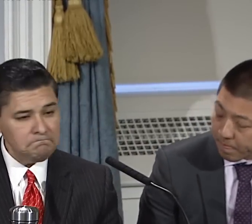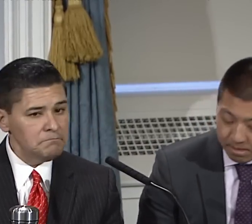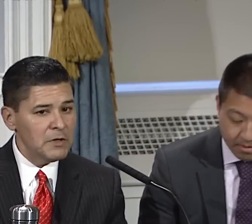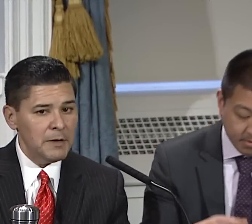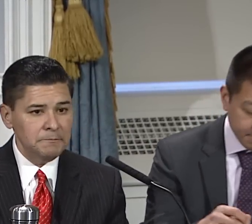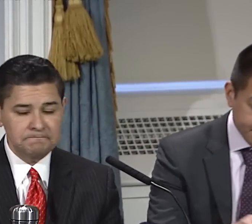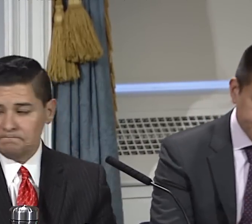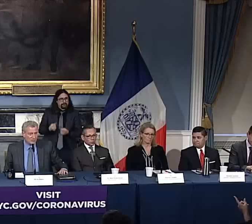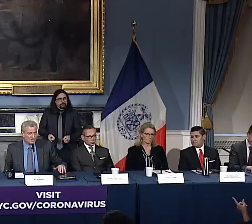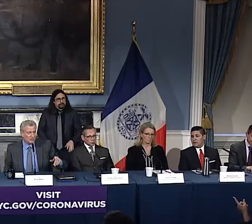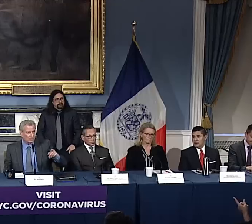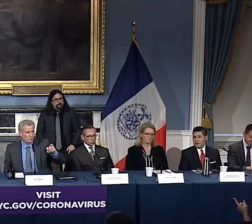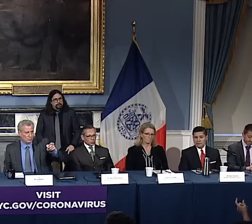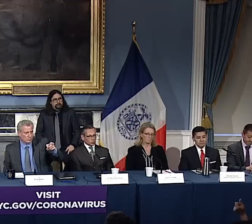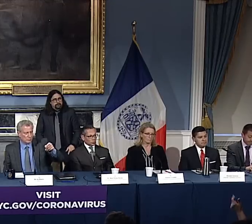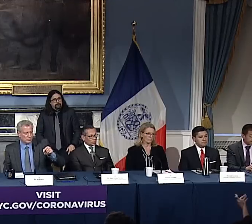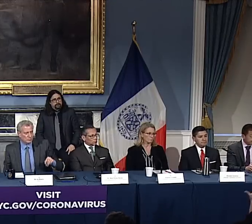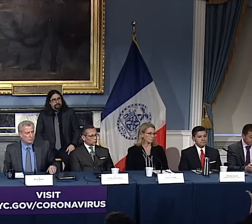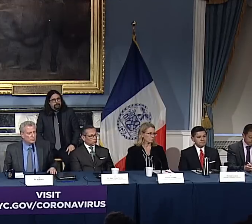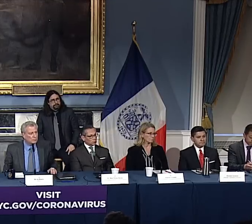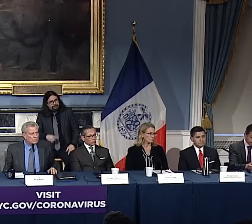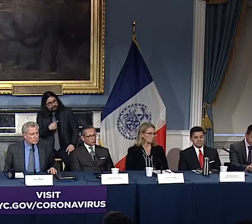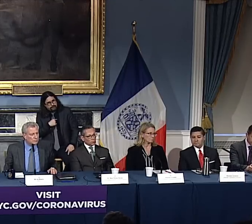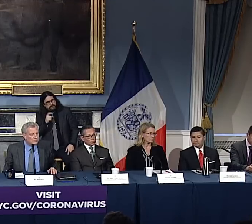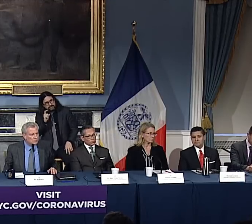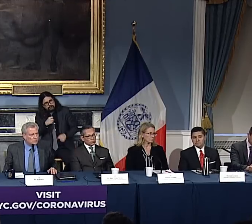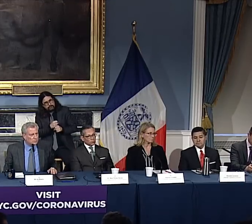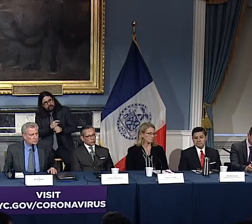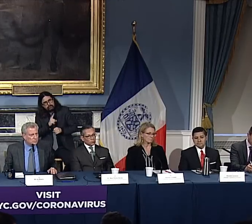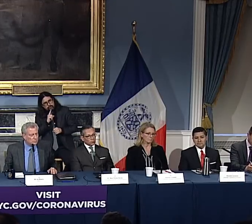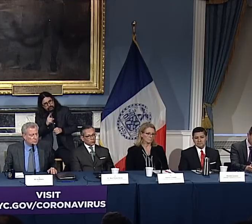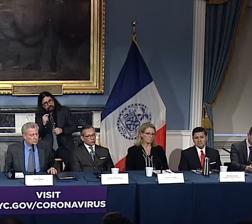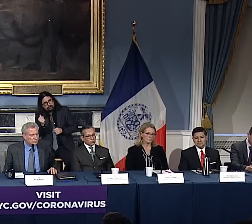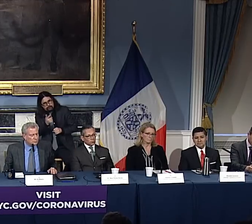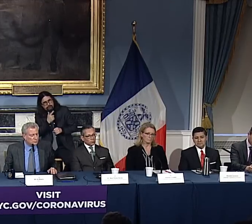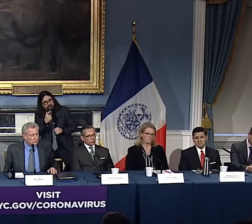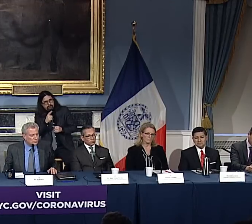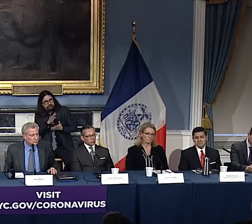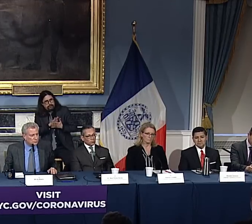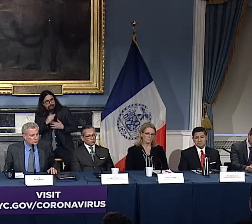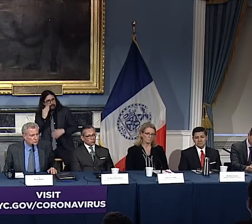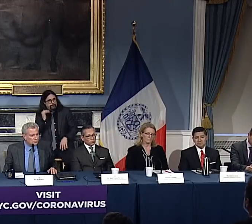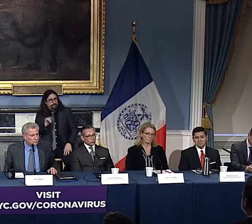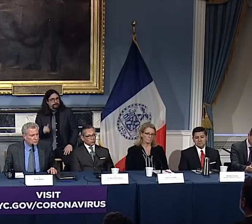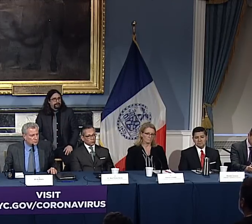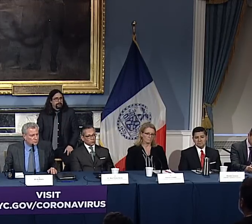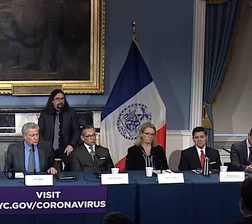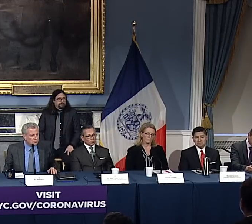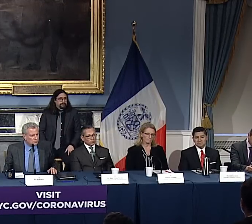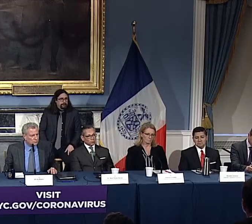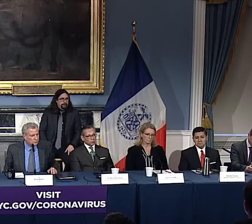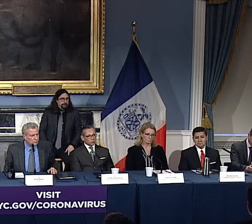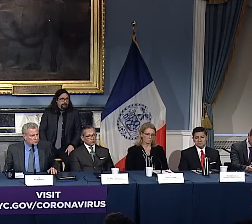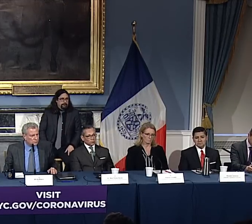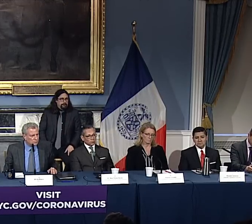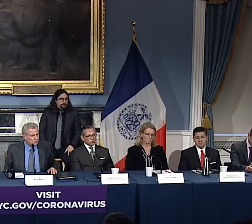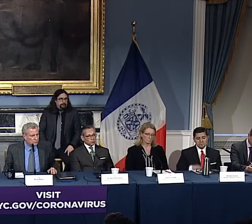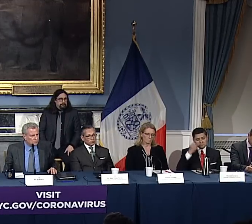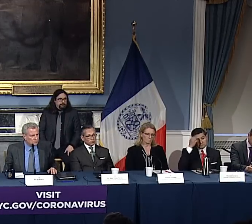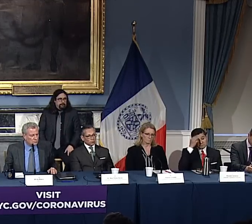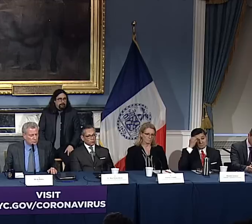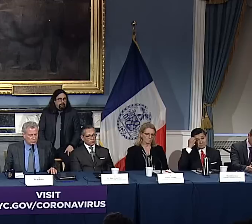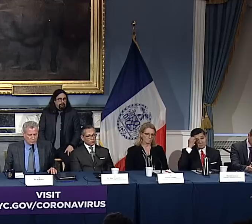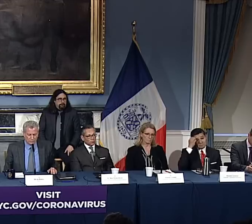every school is fully cognizant. Couple more. I wanted to ask about the school closures. There's a couple aspects of